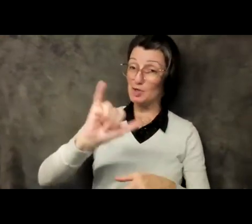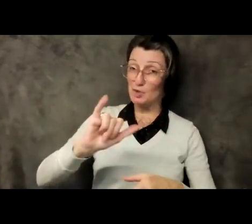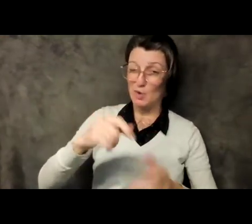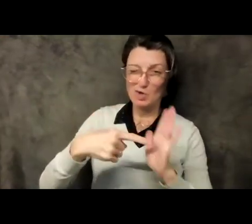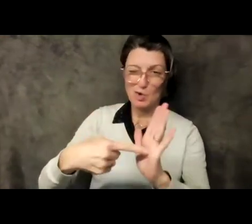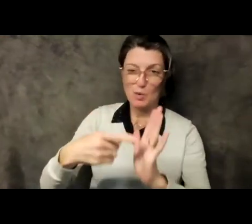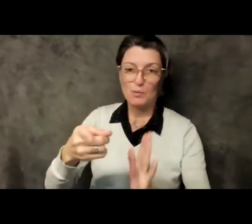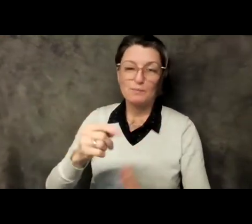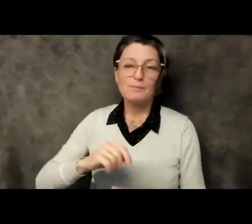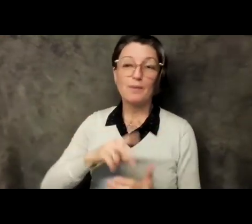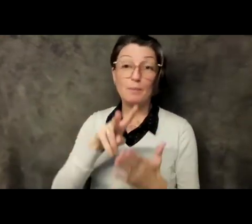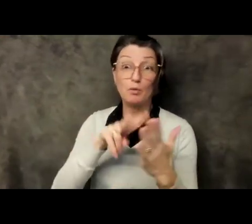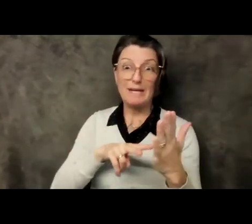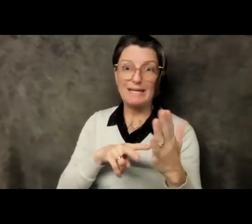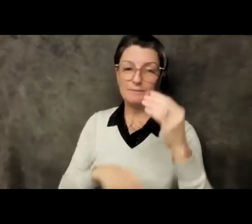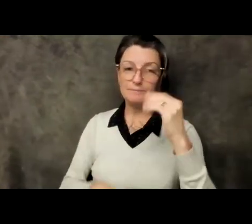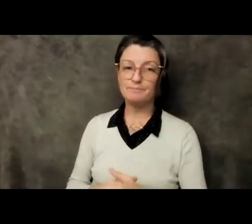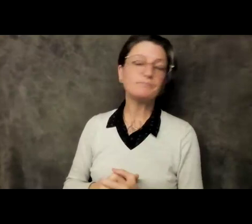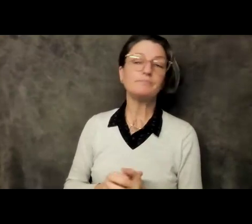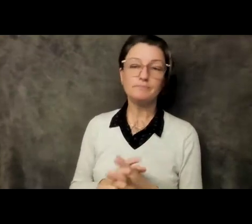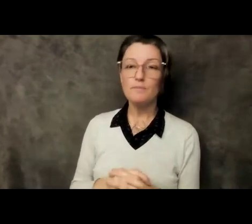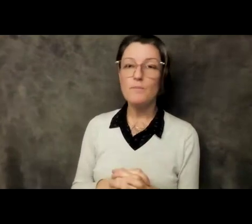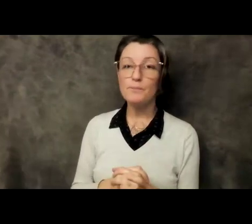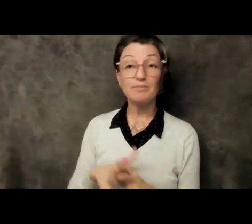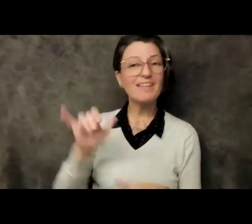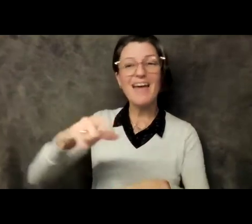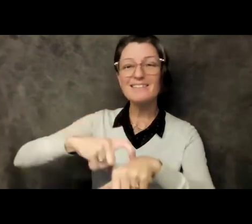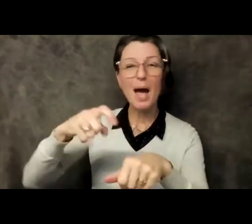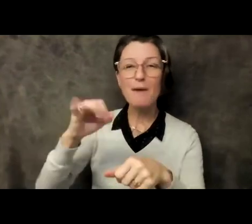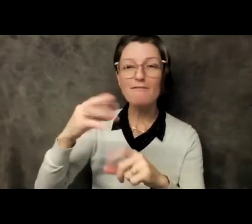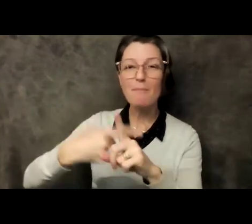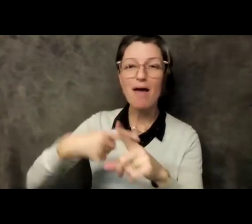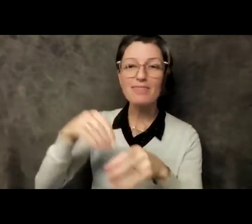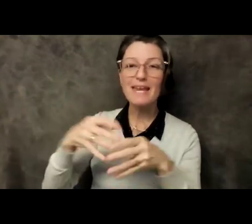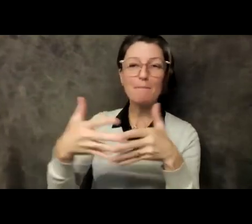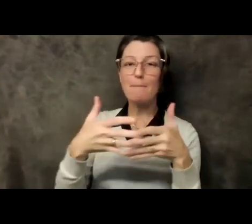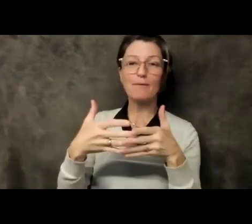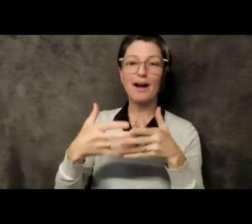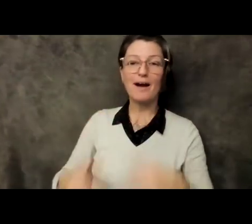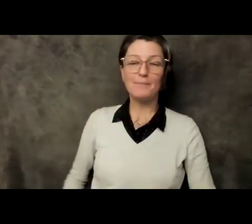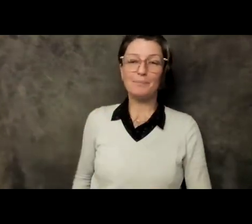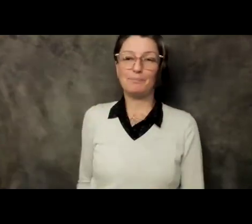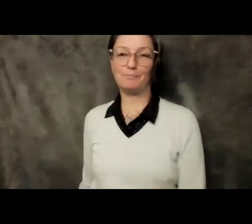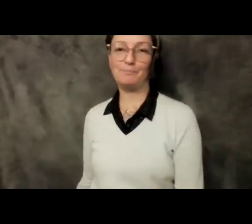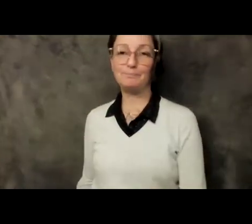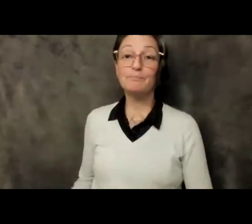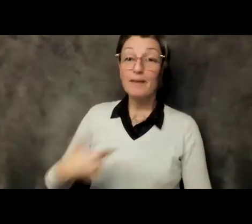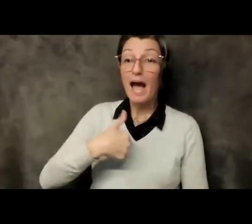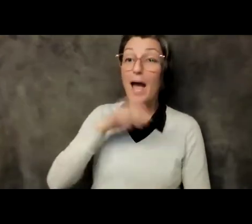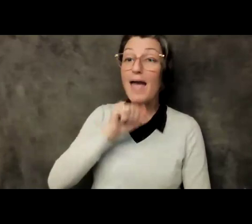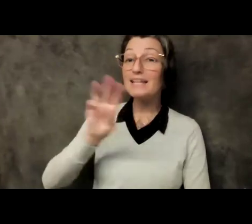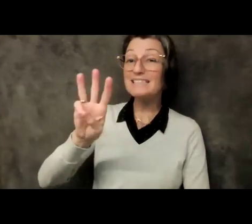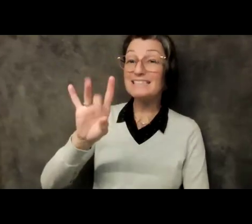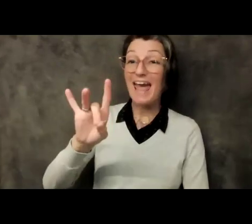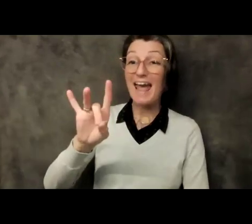Okay, here it goes. That time of month in America. I'm 68 years